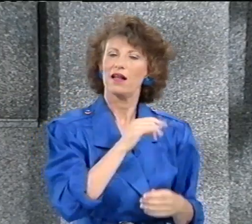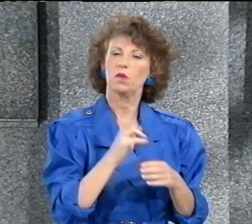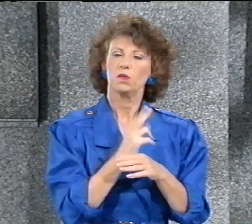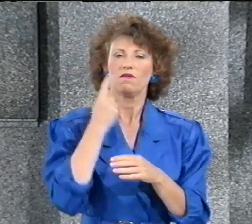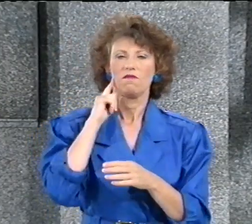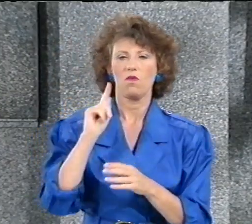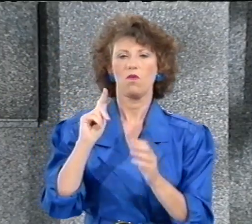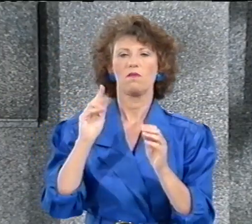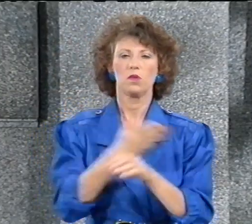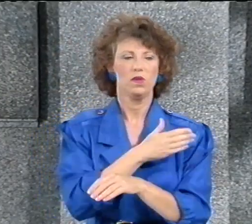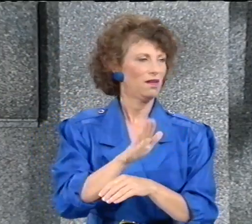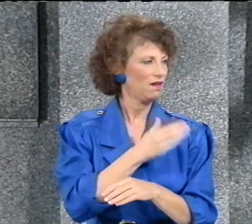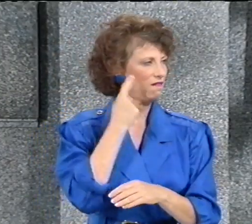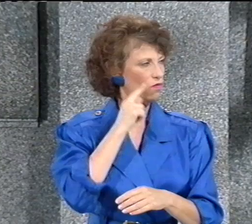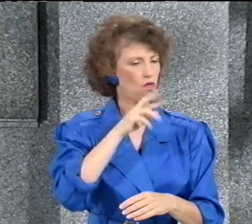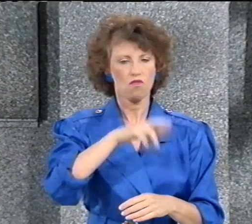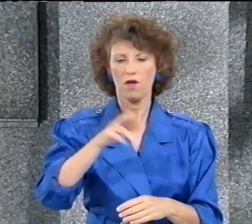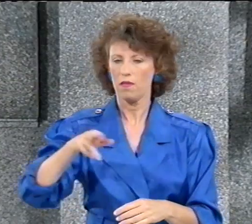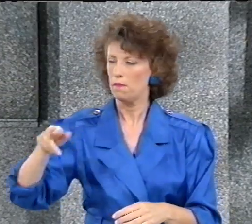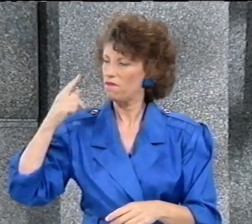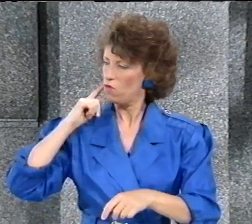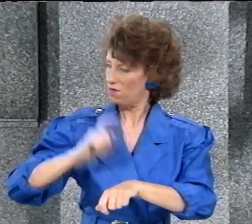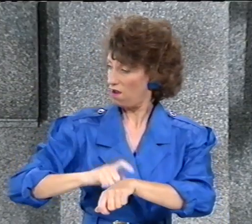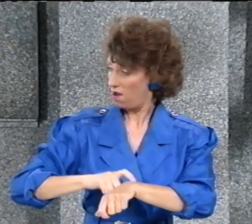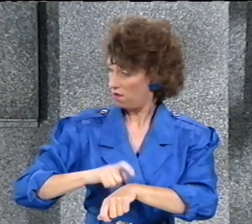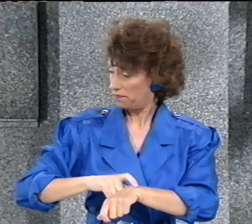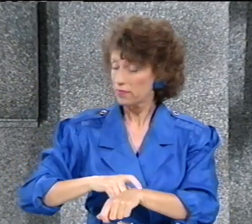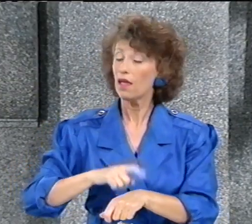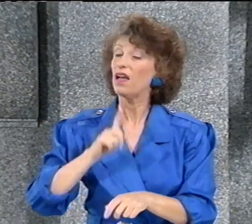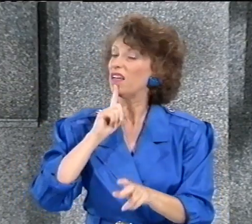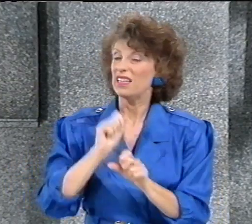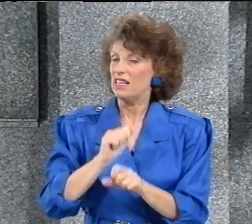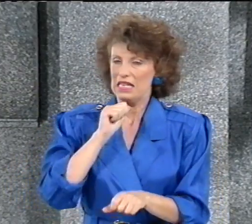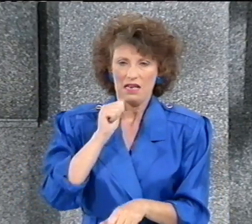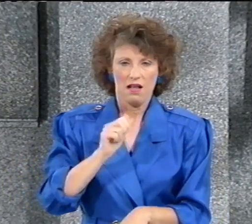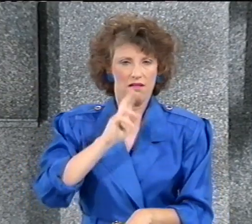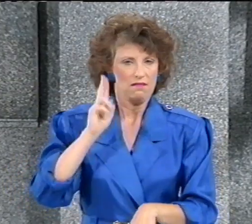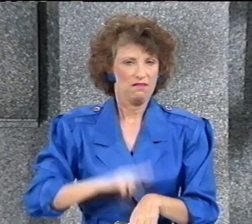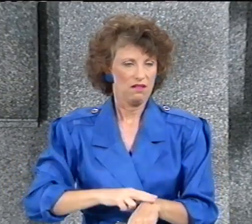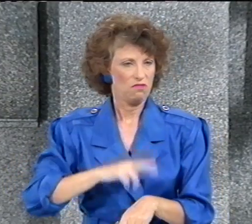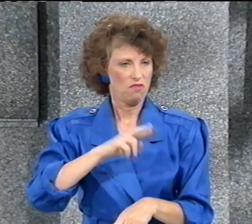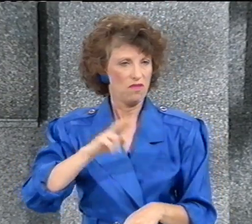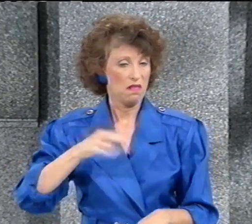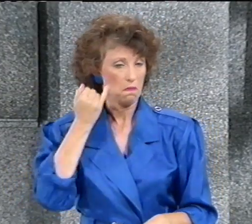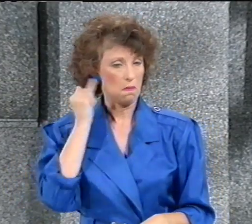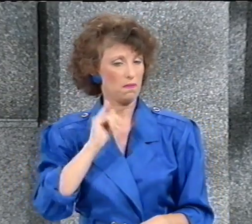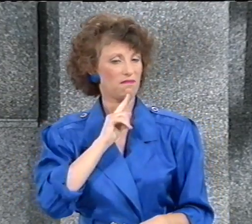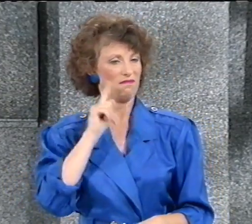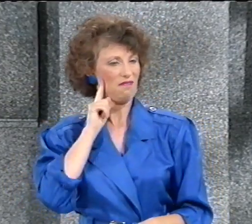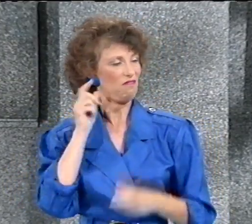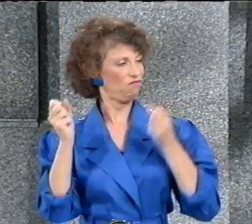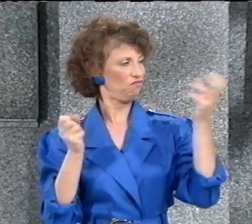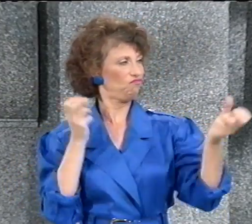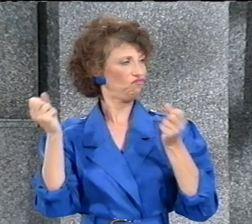A metronome is used in music for establishing the beat or the time for the rhythm. It's not a natural rhythm